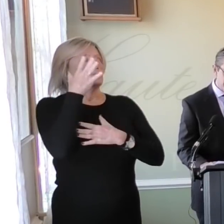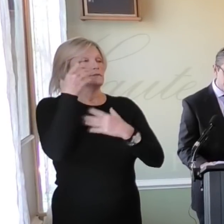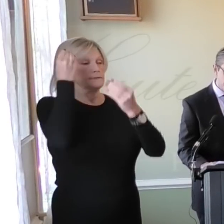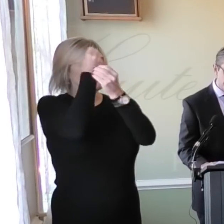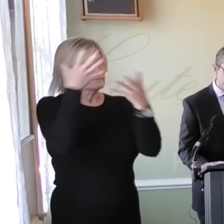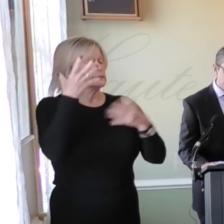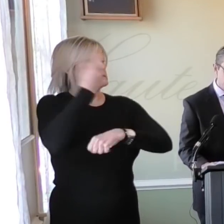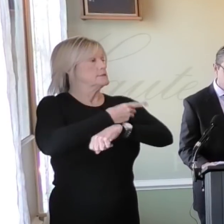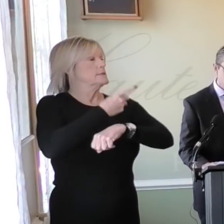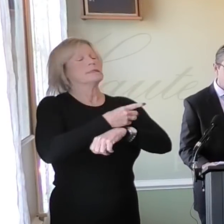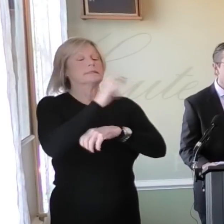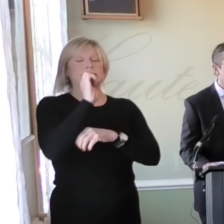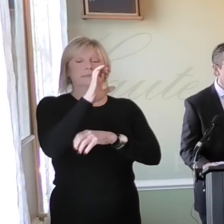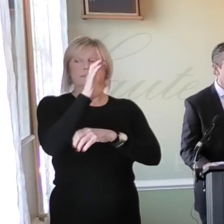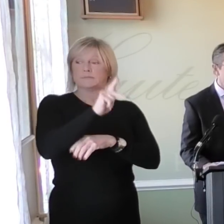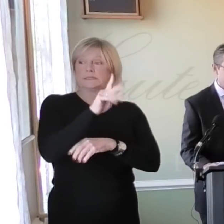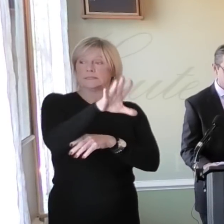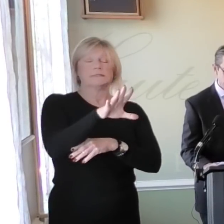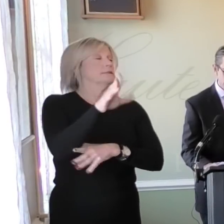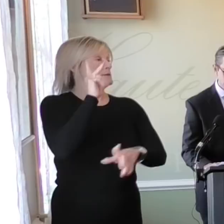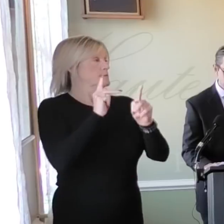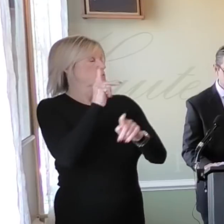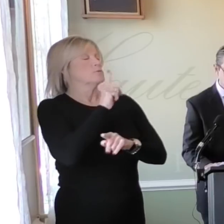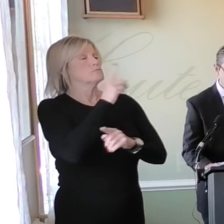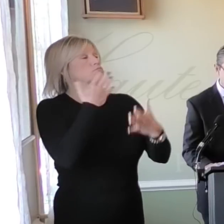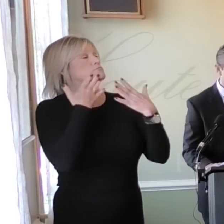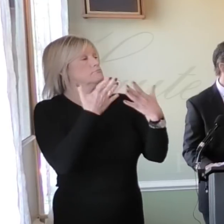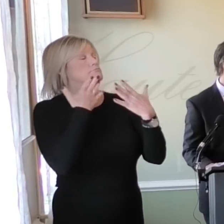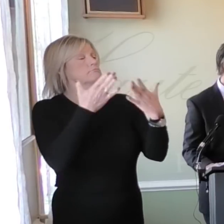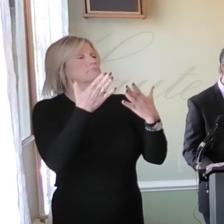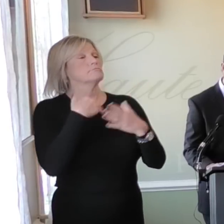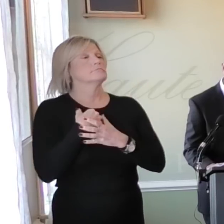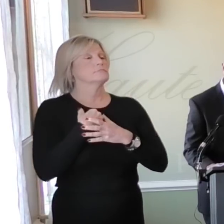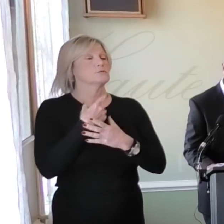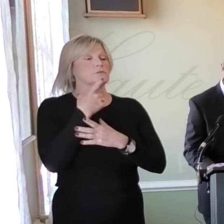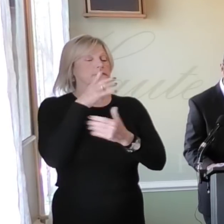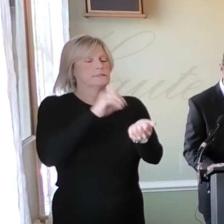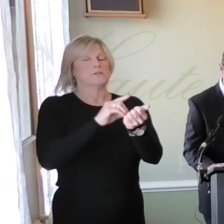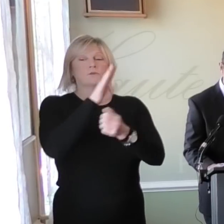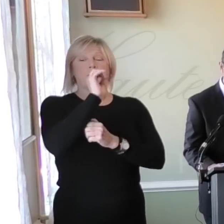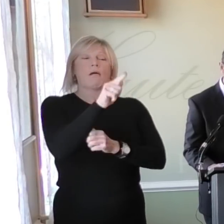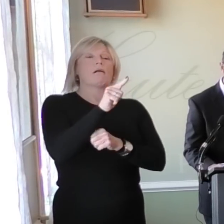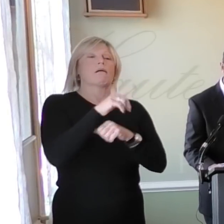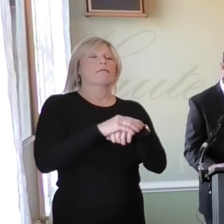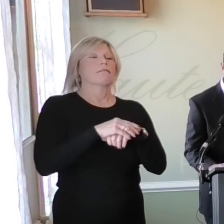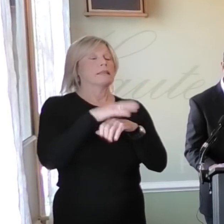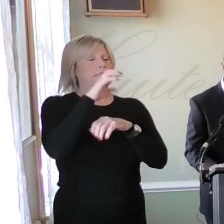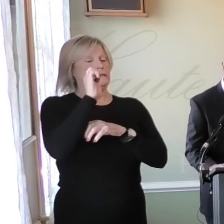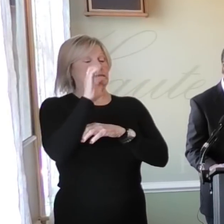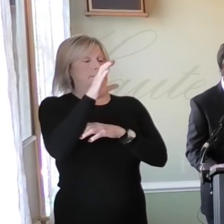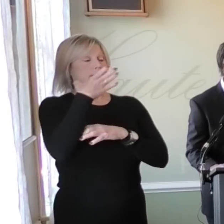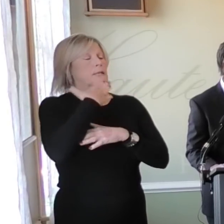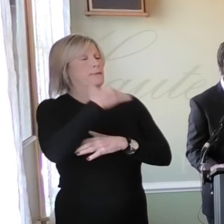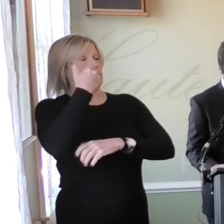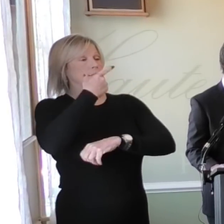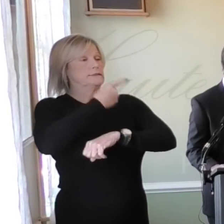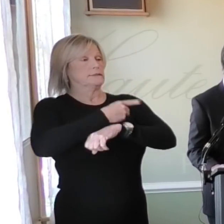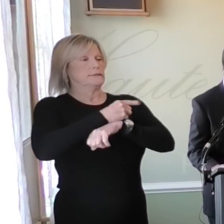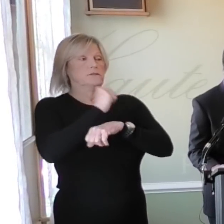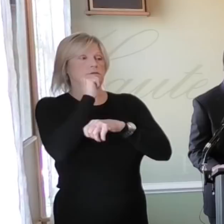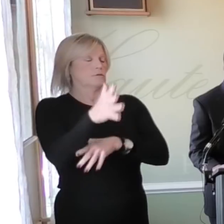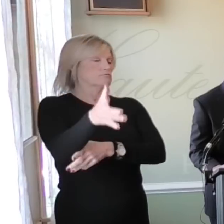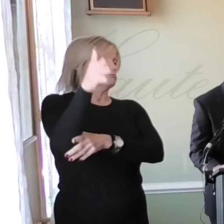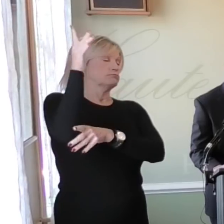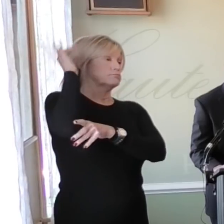and its constituents are so grateful. You've said, Dr. Ball, that Ellicott City's best days are not